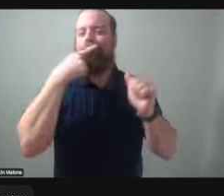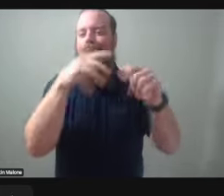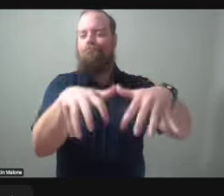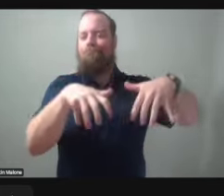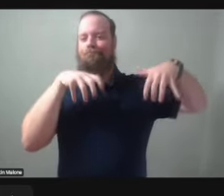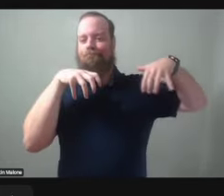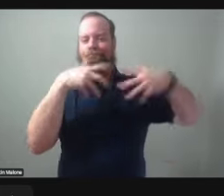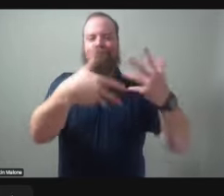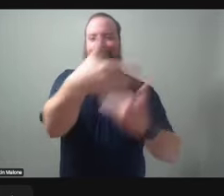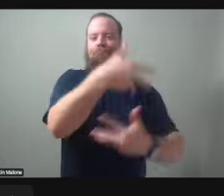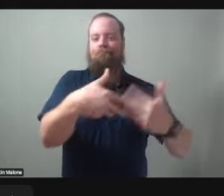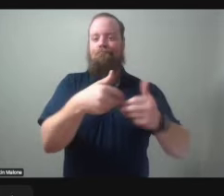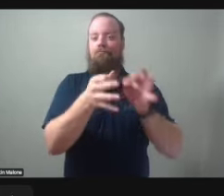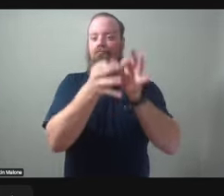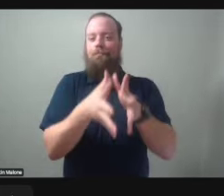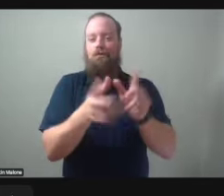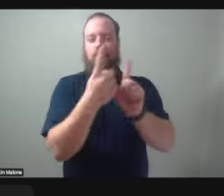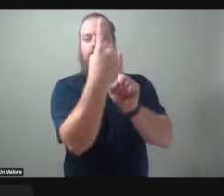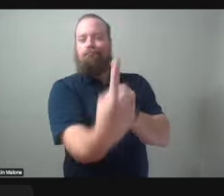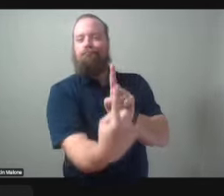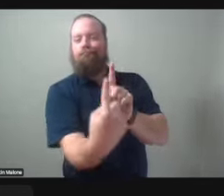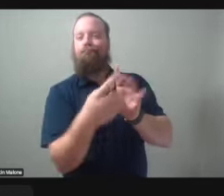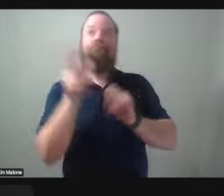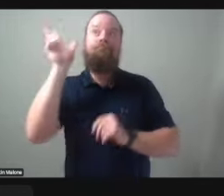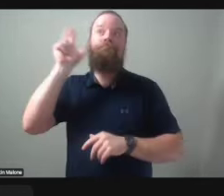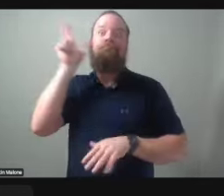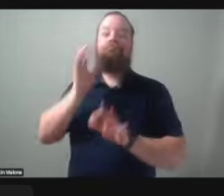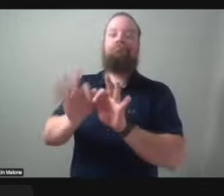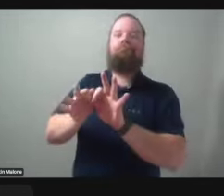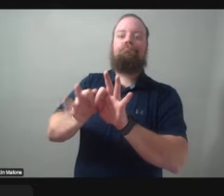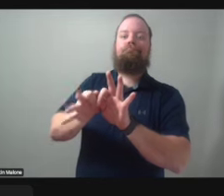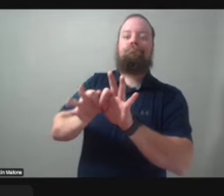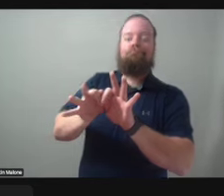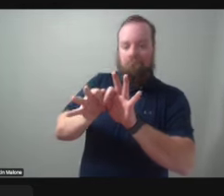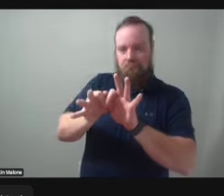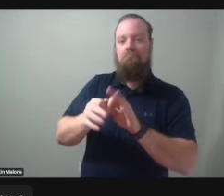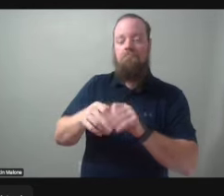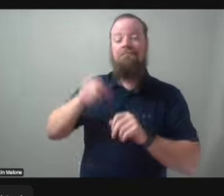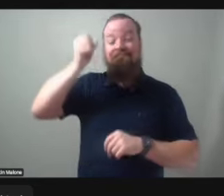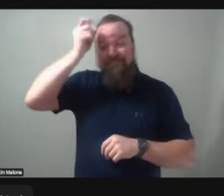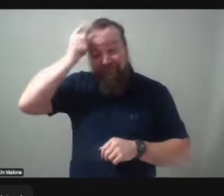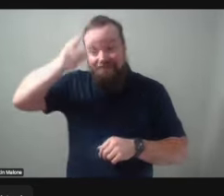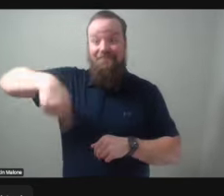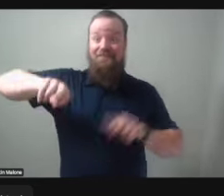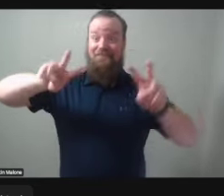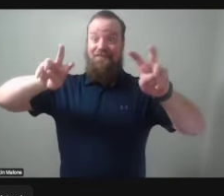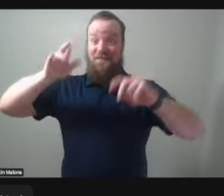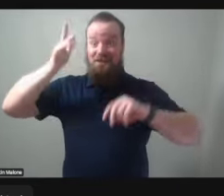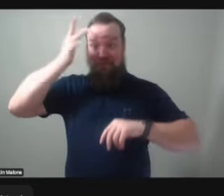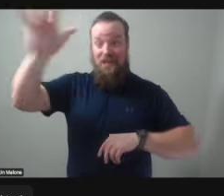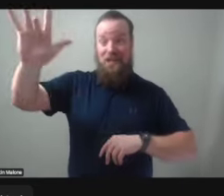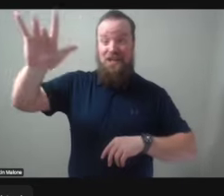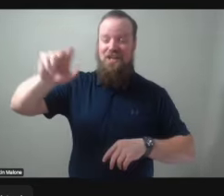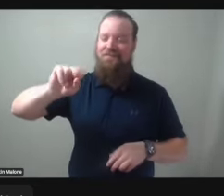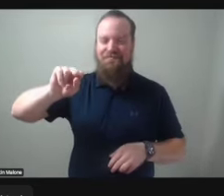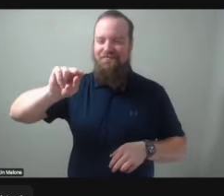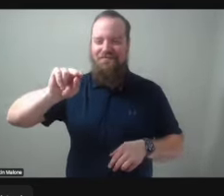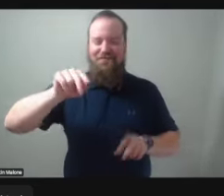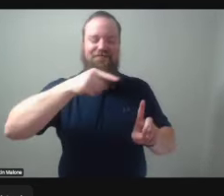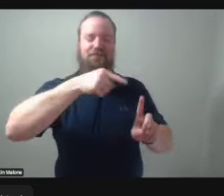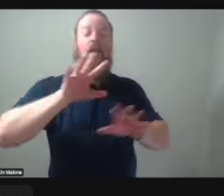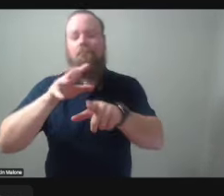come together. However, those that are deemed the smartest of the group will be taken out of the isolated classroom and put